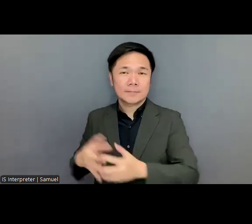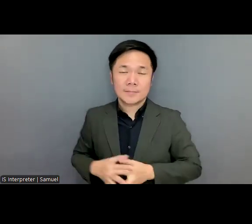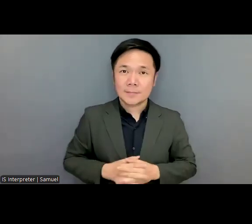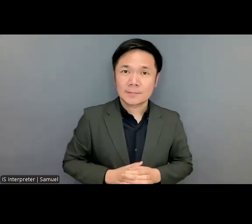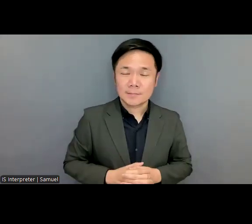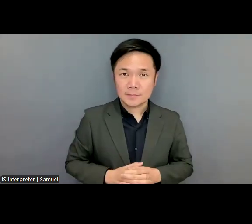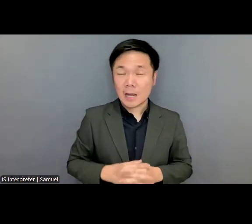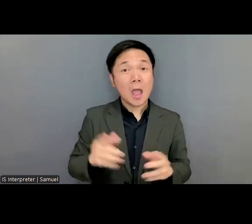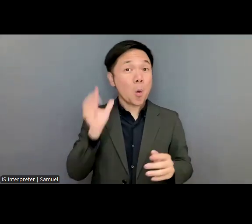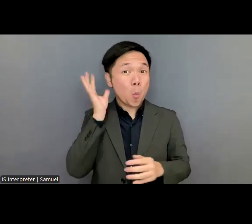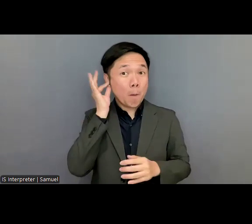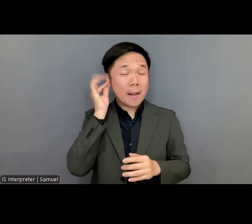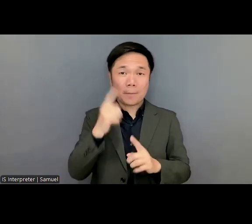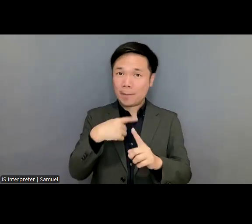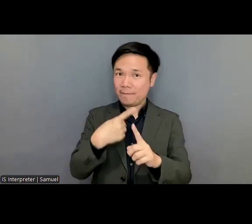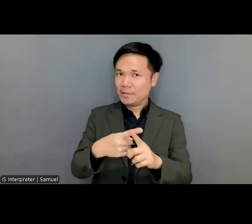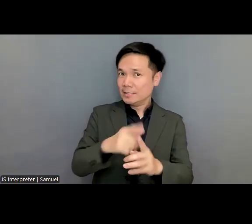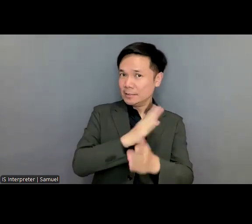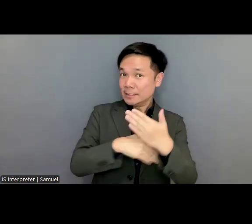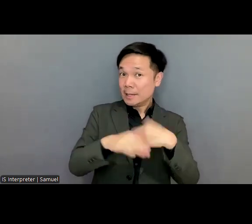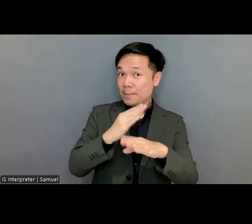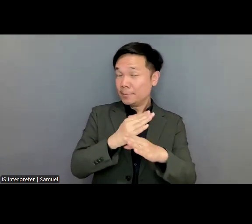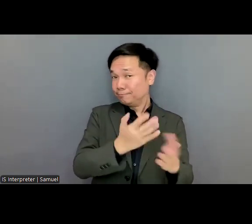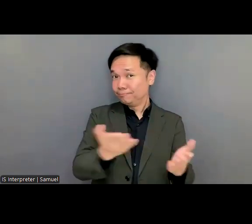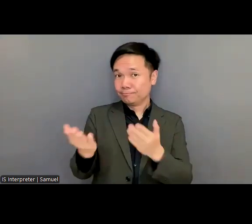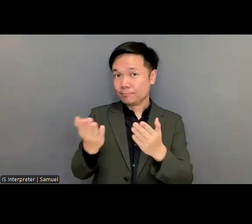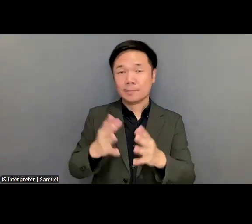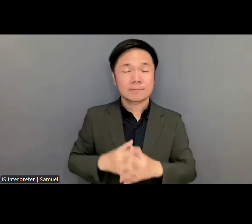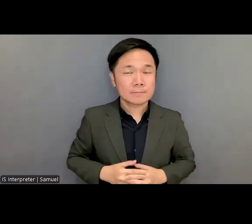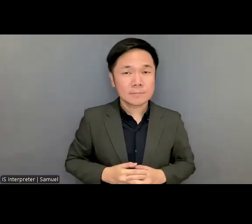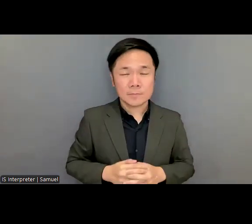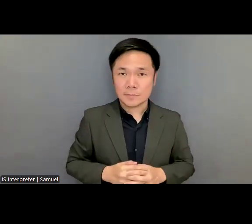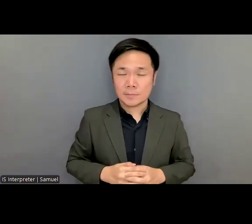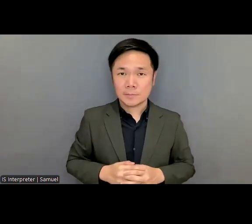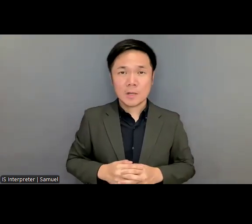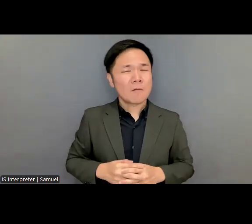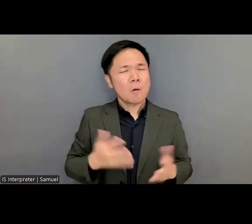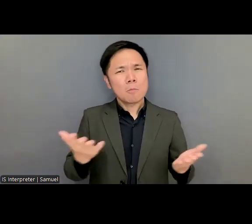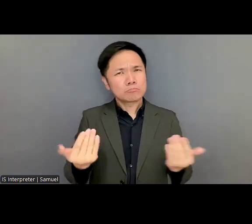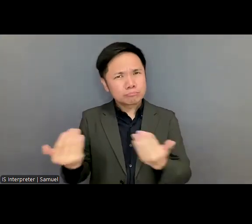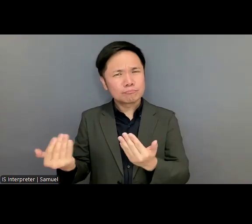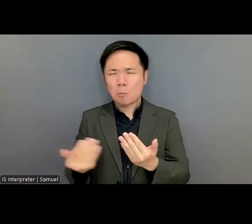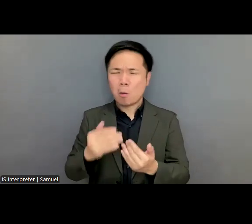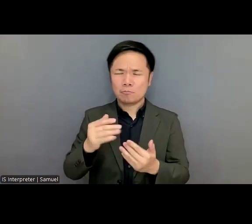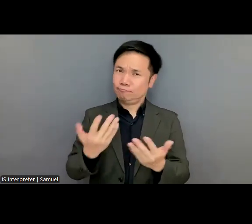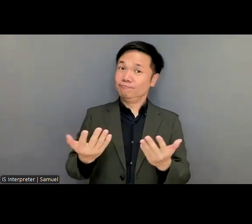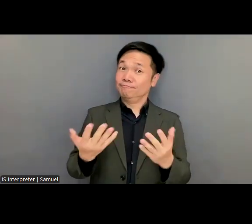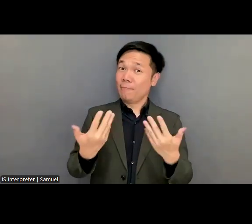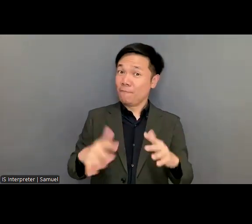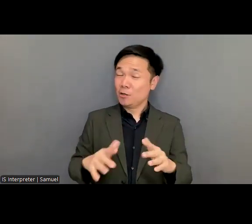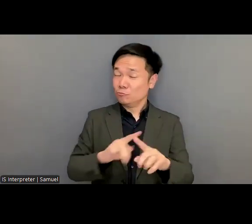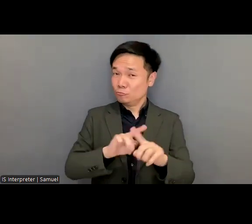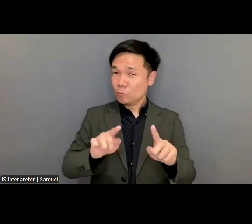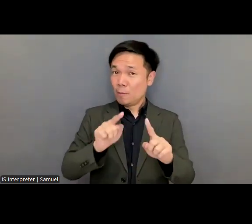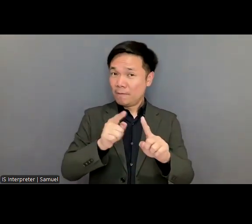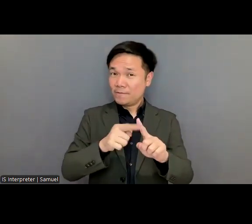with disabilities, as Greta mentioned, we don't have any specific session about that, because we consider also that this is something that we